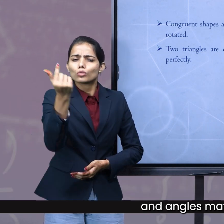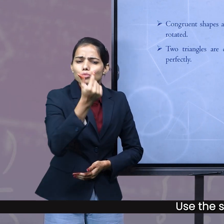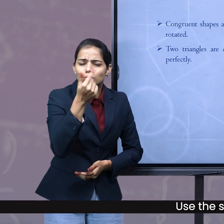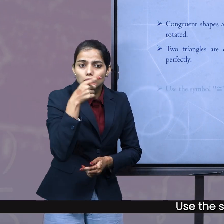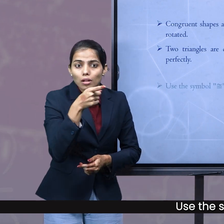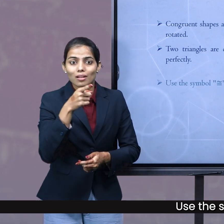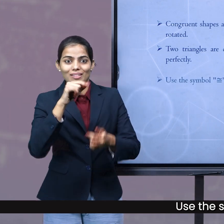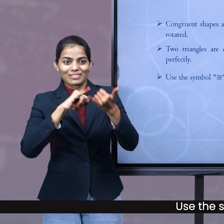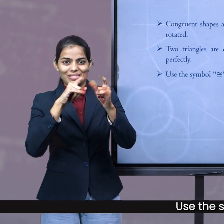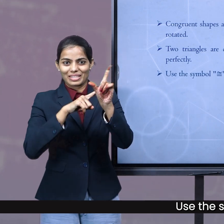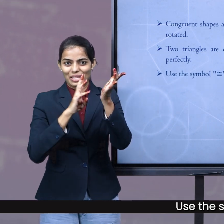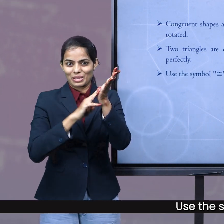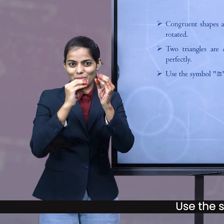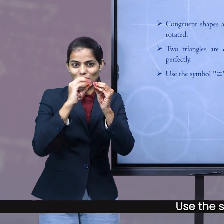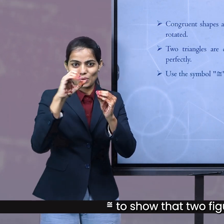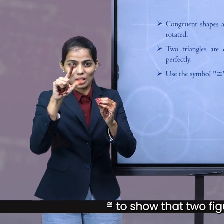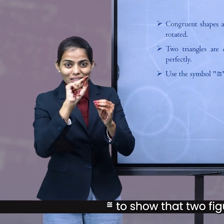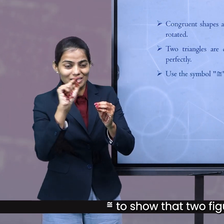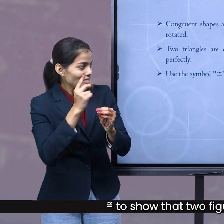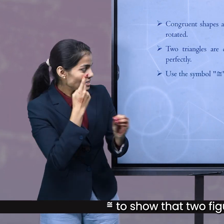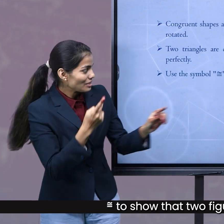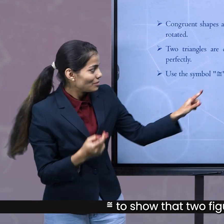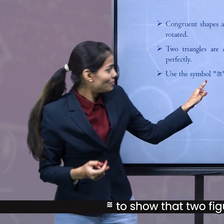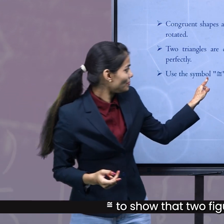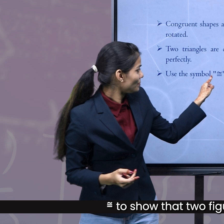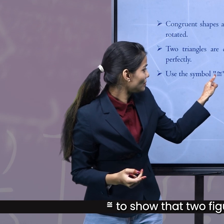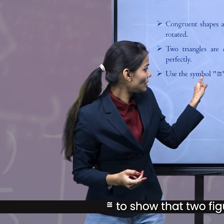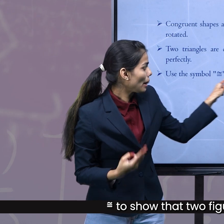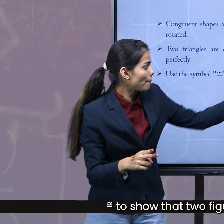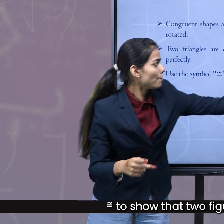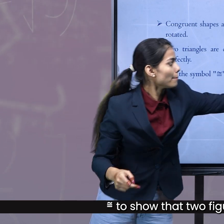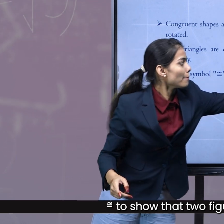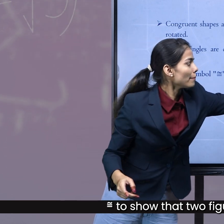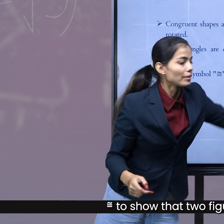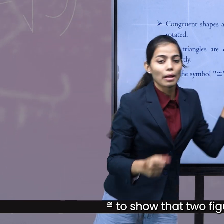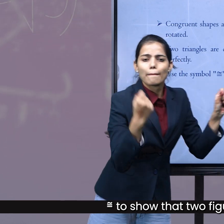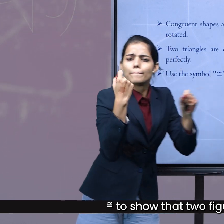Use the symbol to show that two figures are congruent.